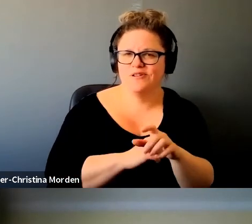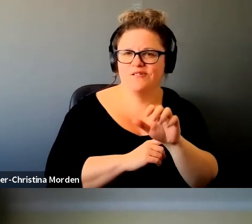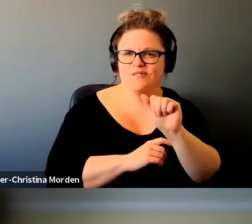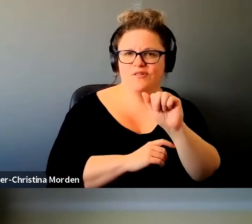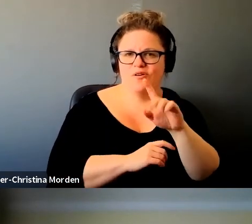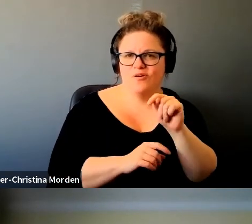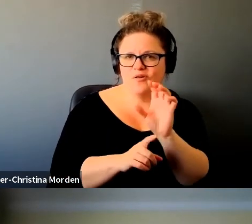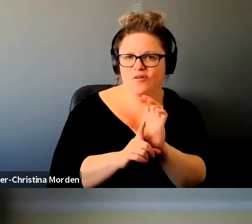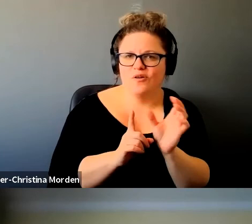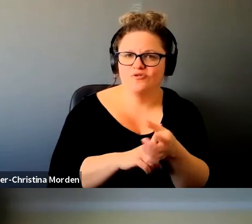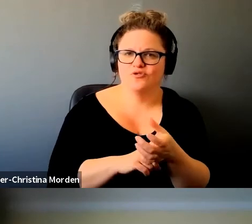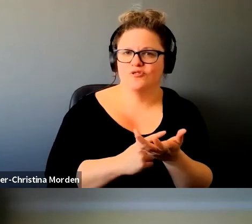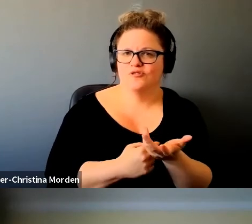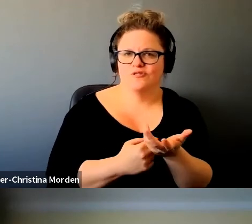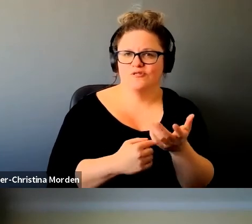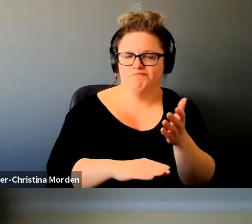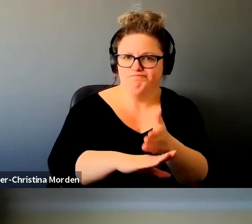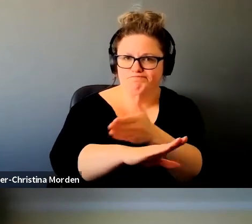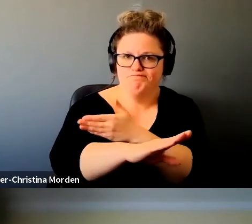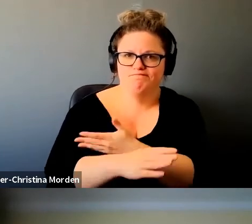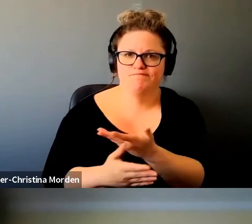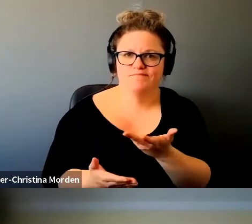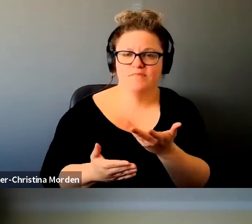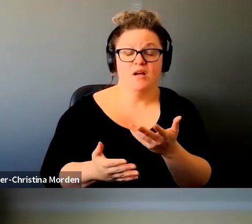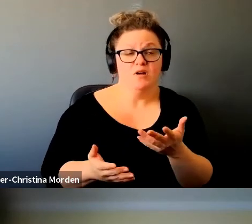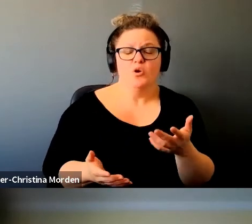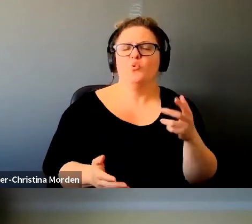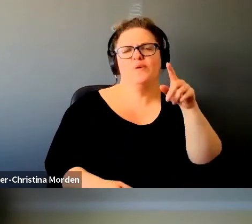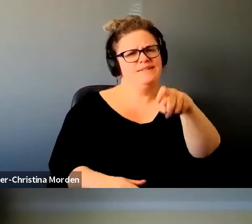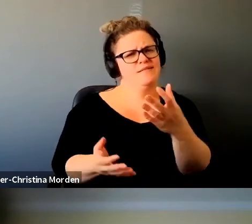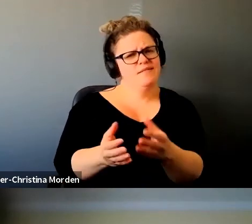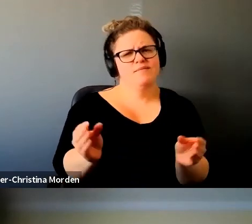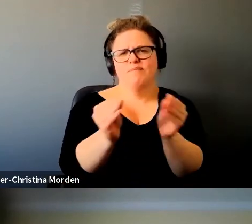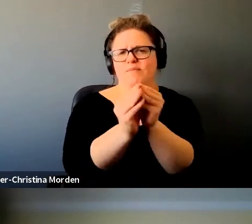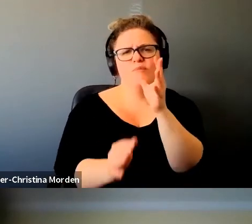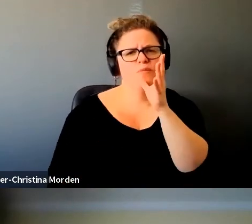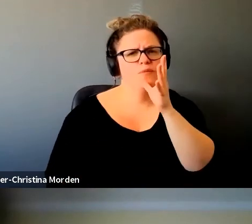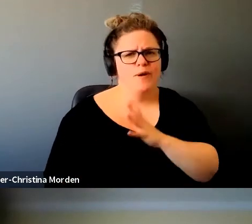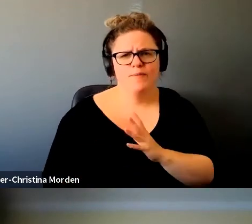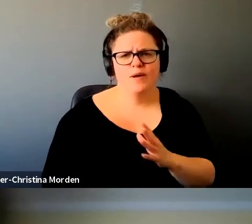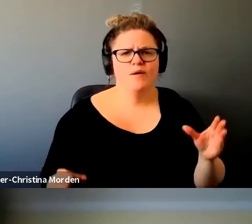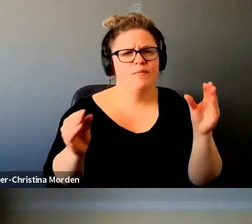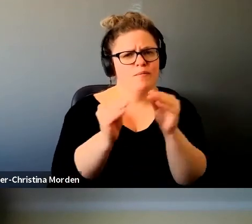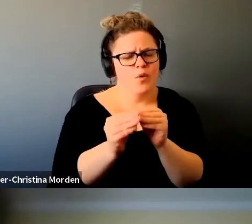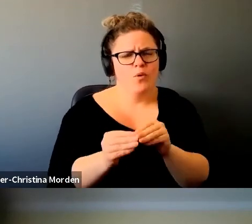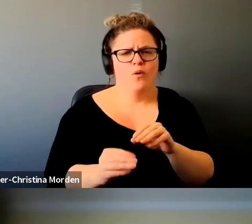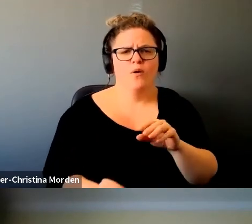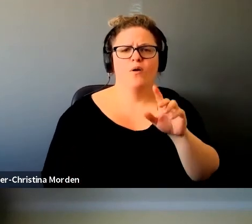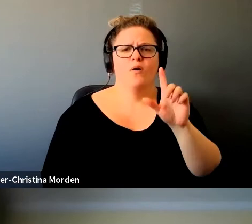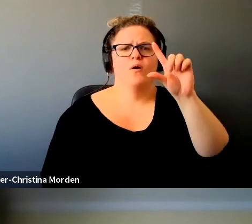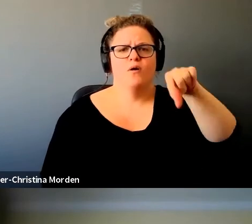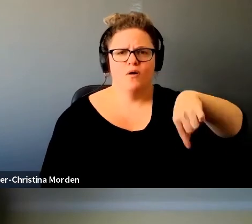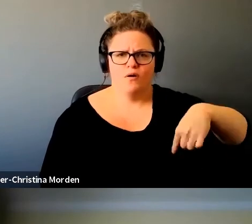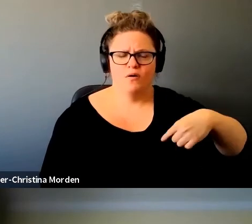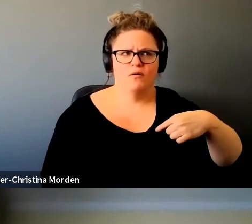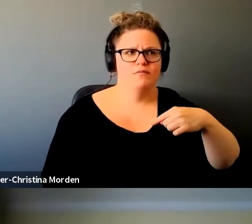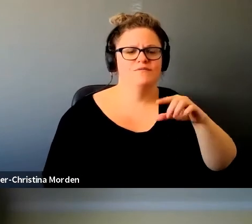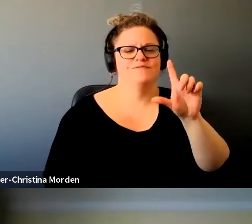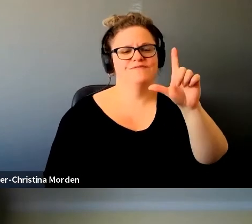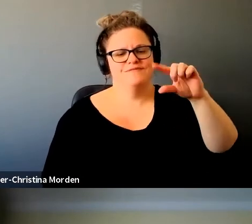really it means, I think, more women, more queer people,